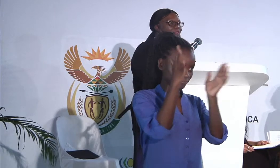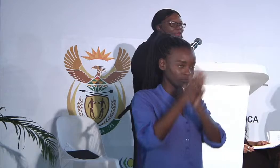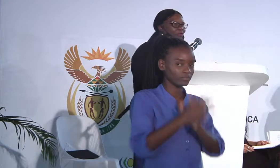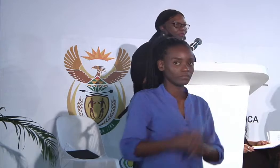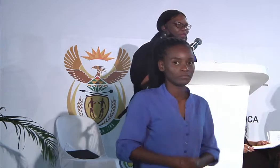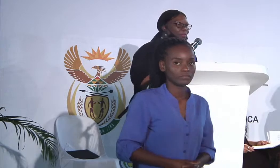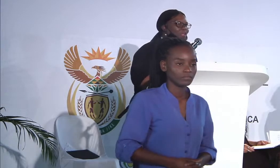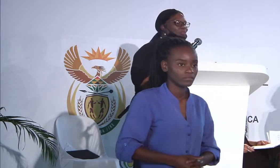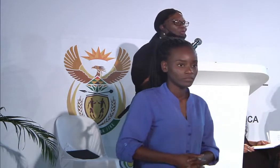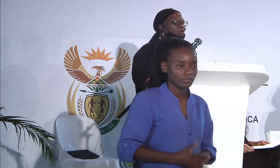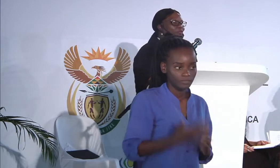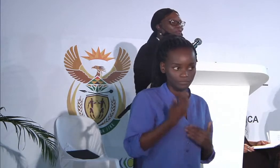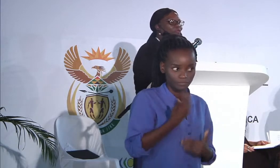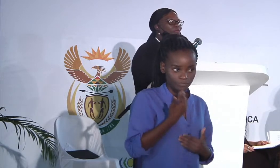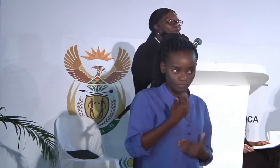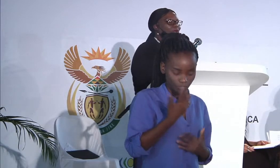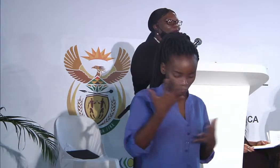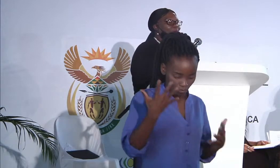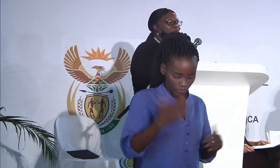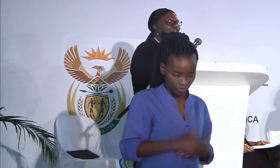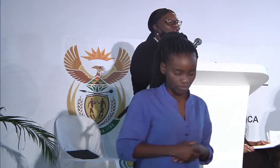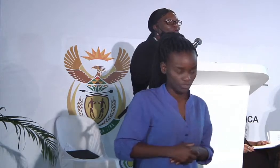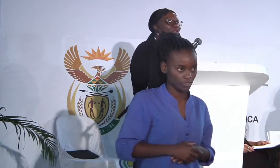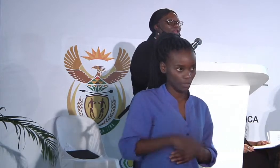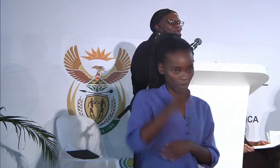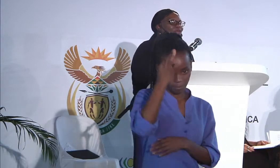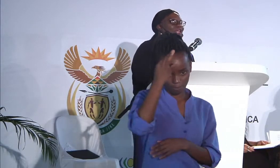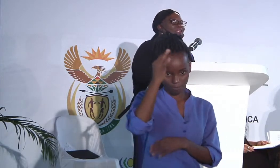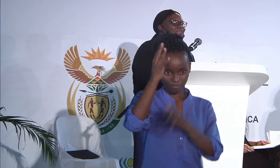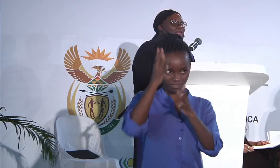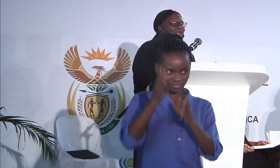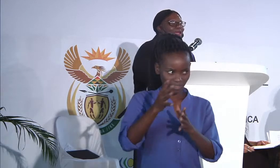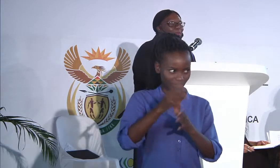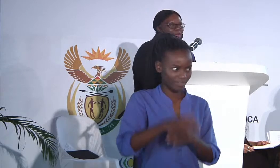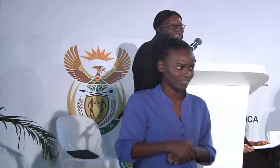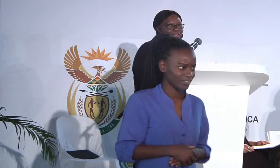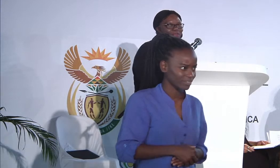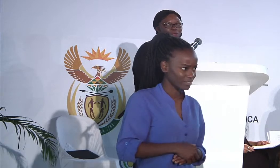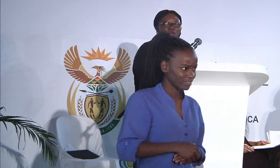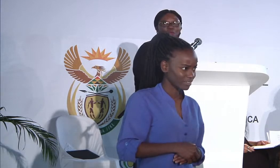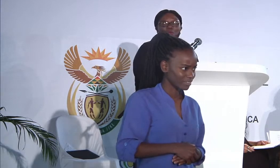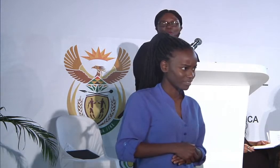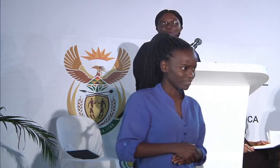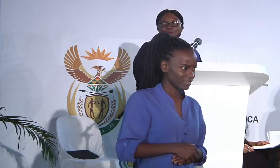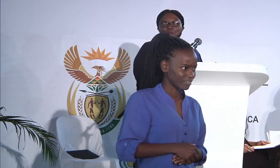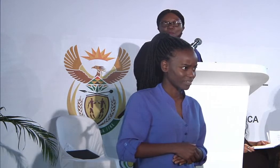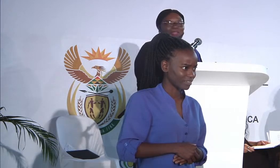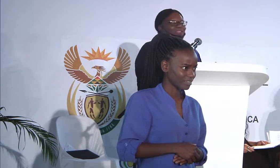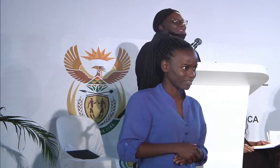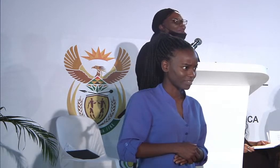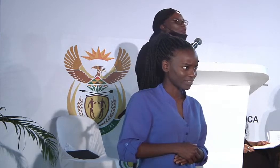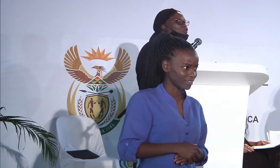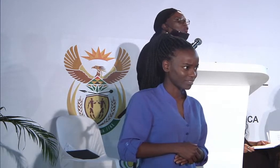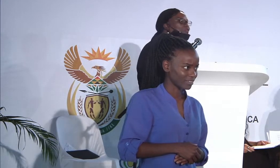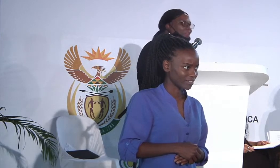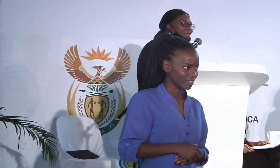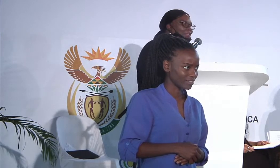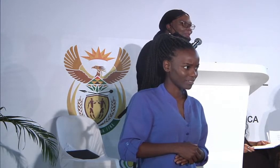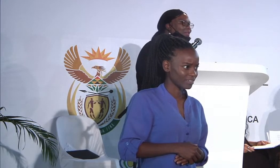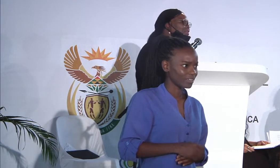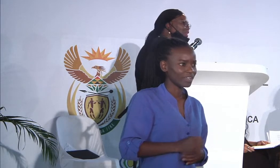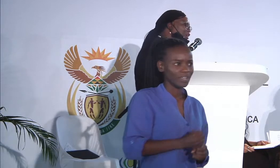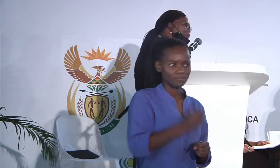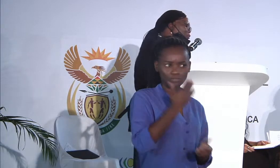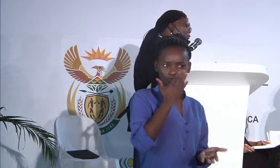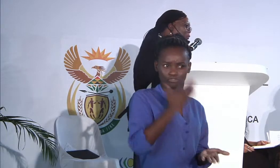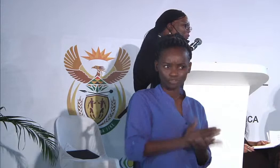Thank you very much, Prof. I'm not sure whether you can thank a person who passes a vote of thanks, but